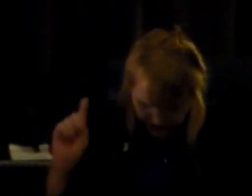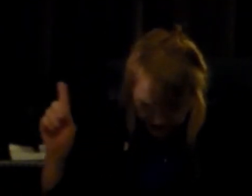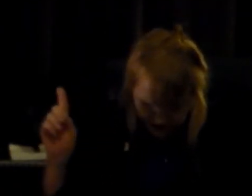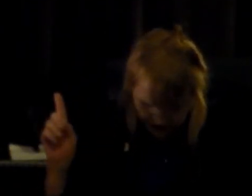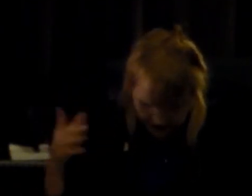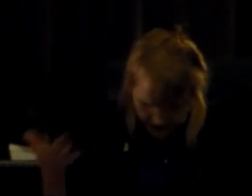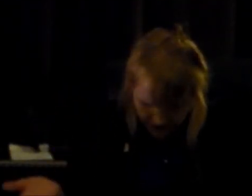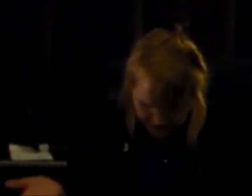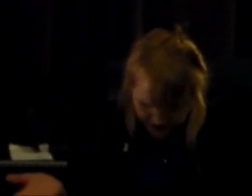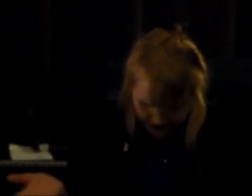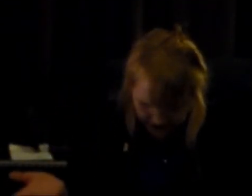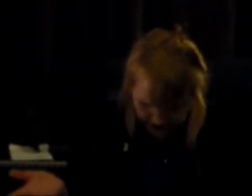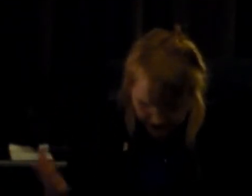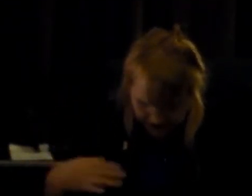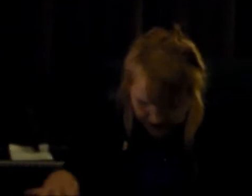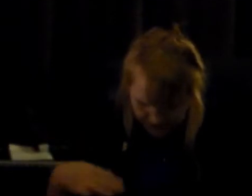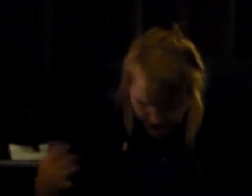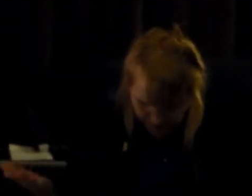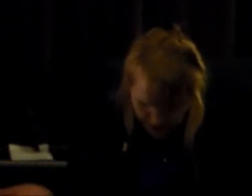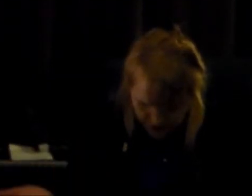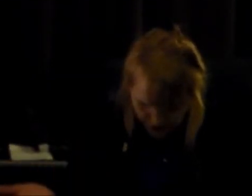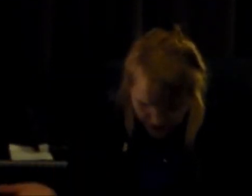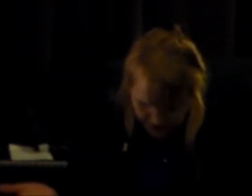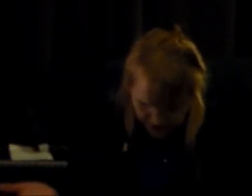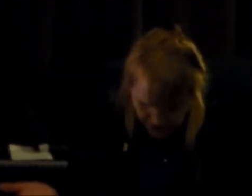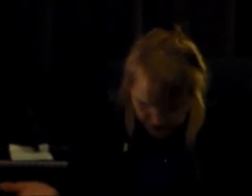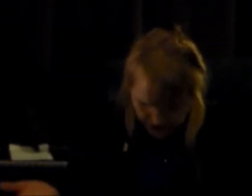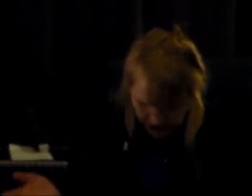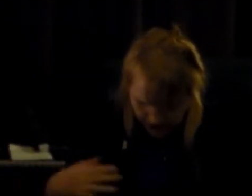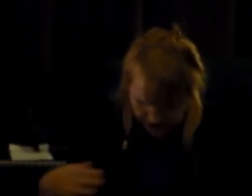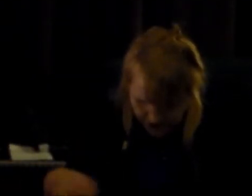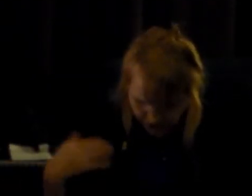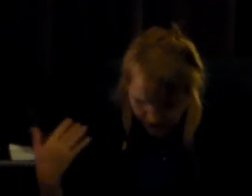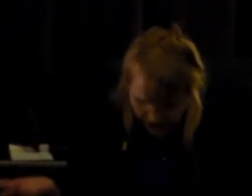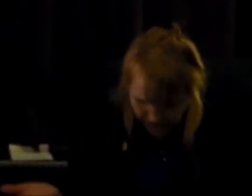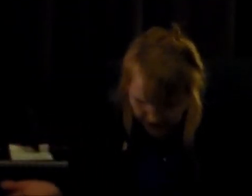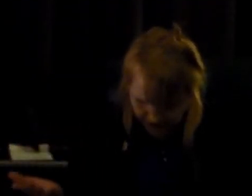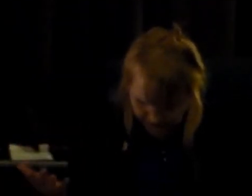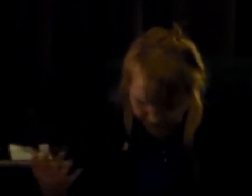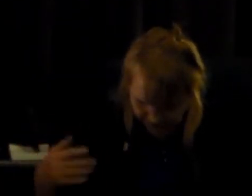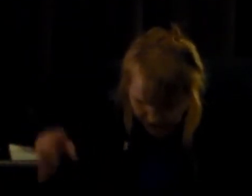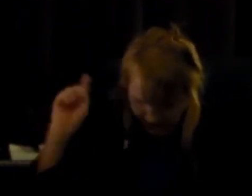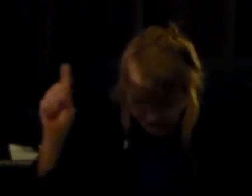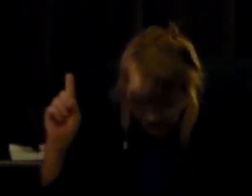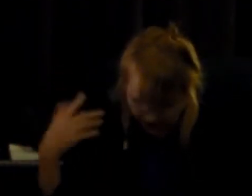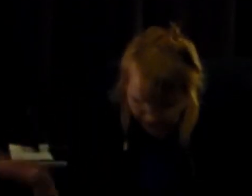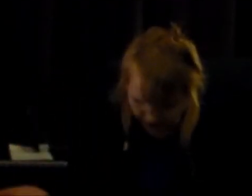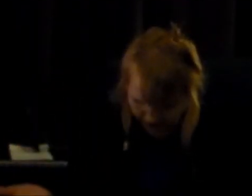he took the cup, saying, this cup, which is grape juice, is a new covenant in my